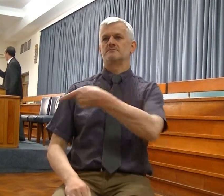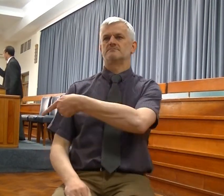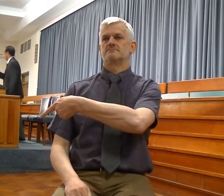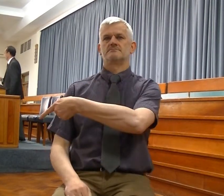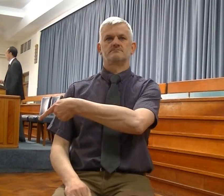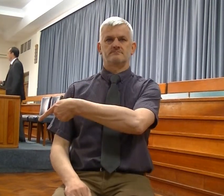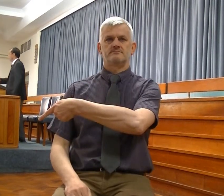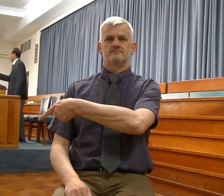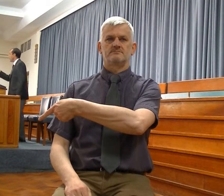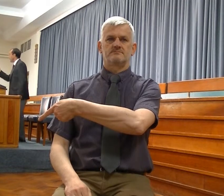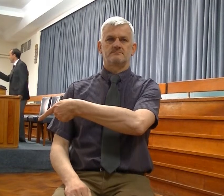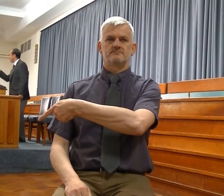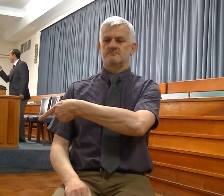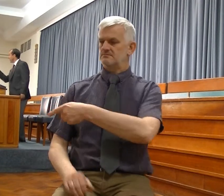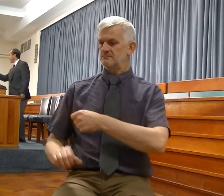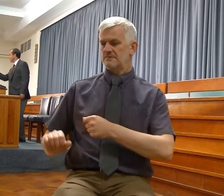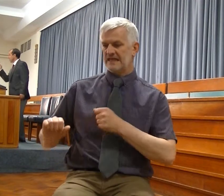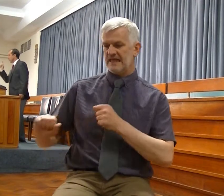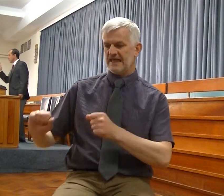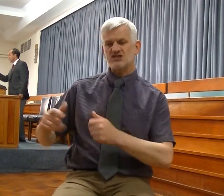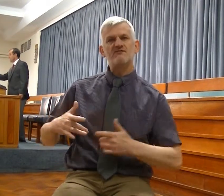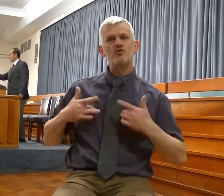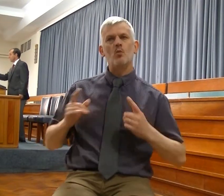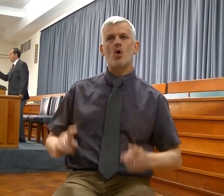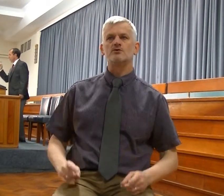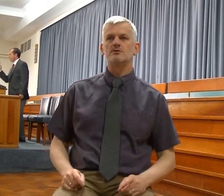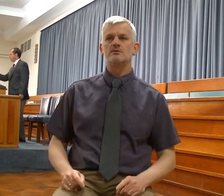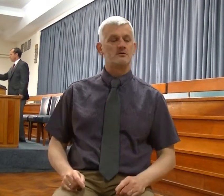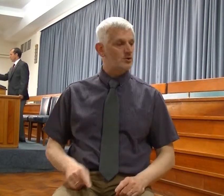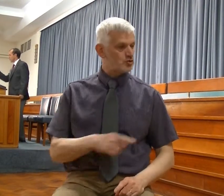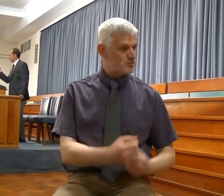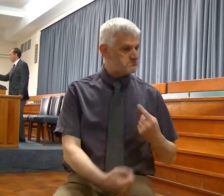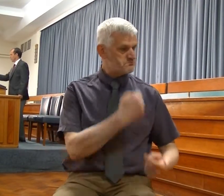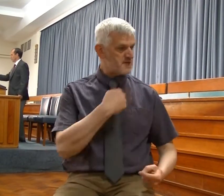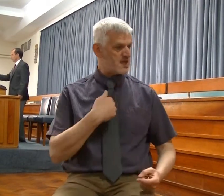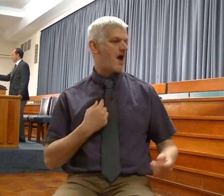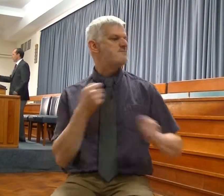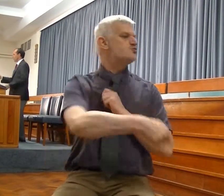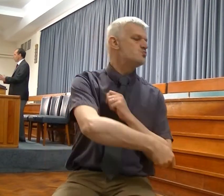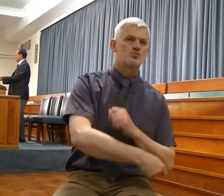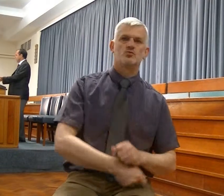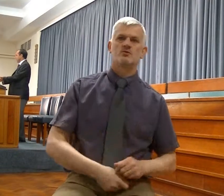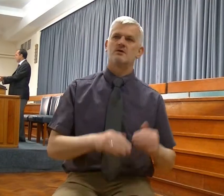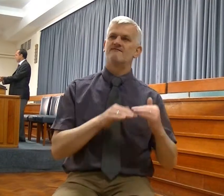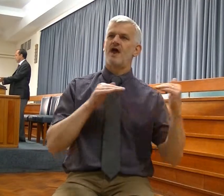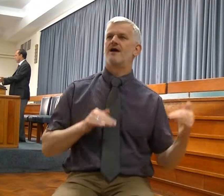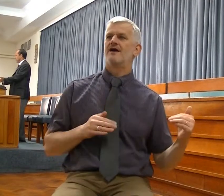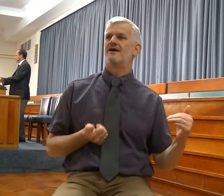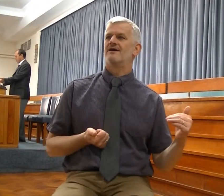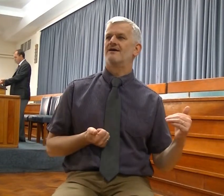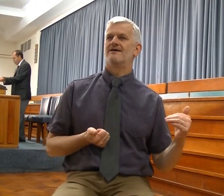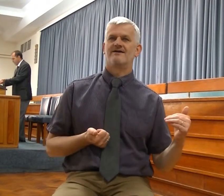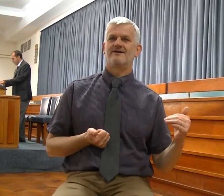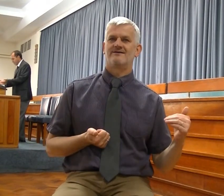His philosophy is the law of Tiger. One an eye for an eye, a tooth for a tooth. But what